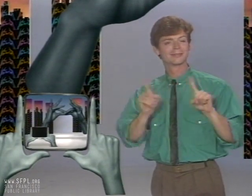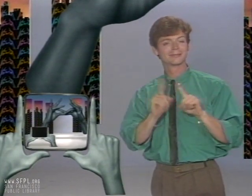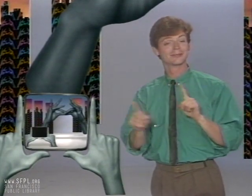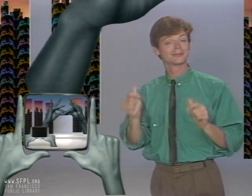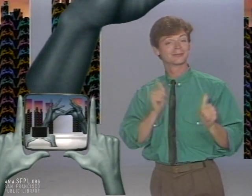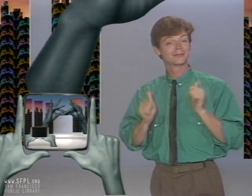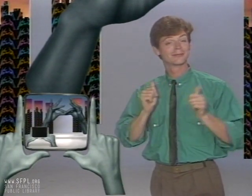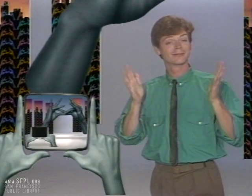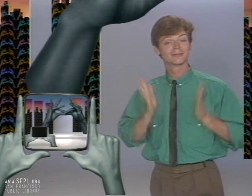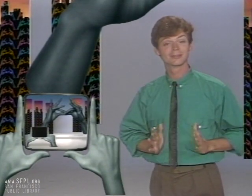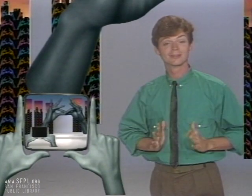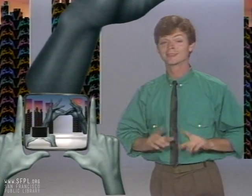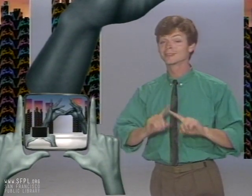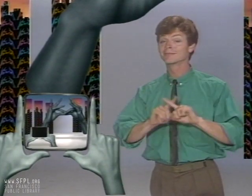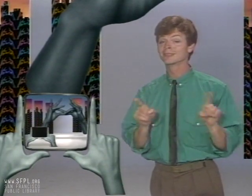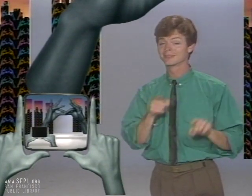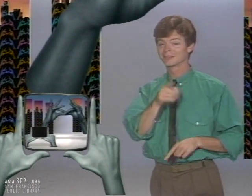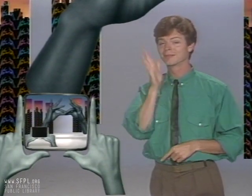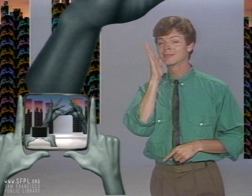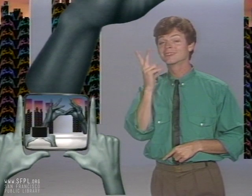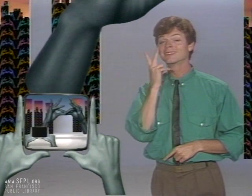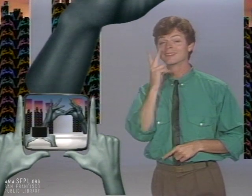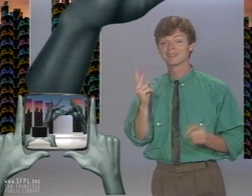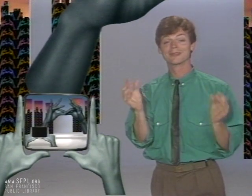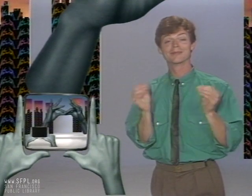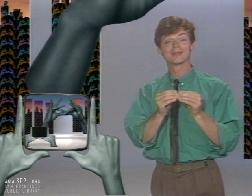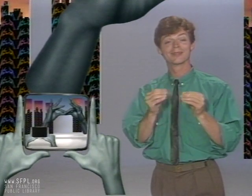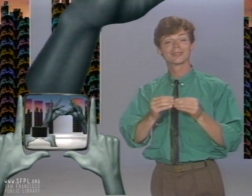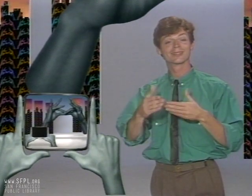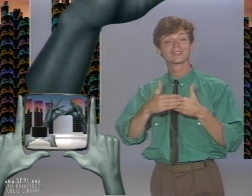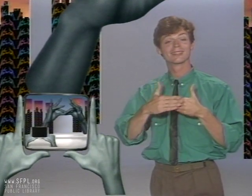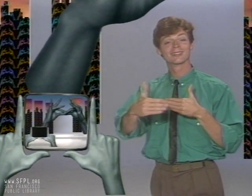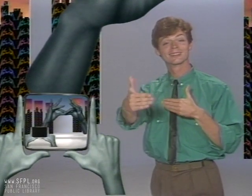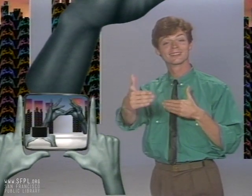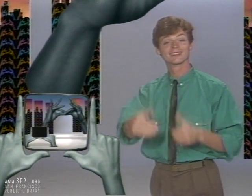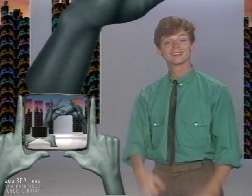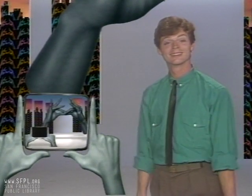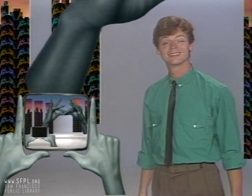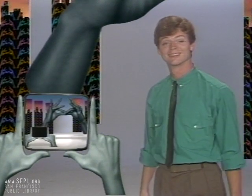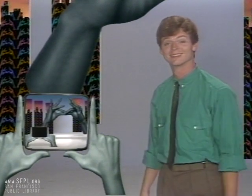sculpture, which is also a new and exciting form of art. And this is only a beginning.